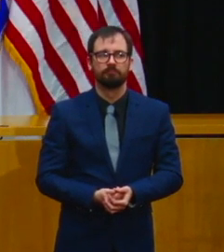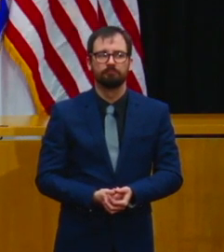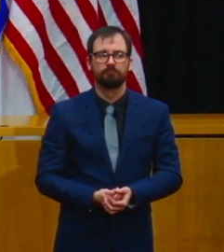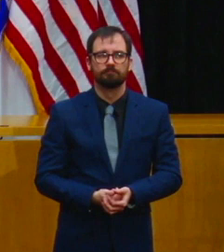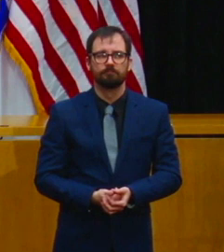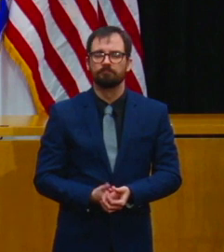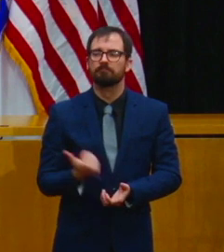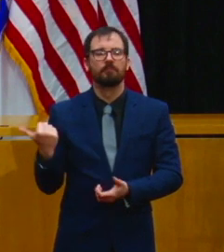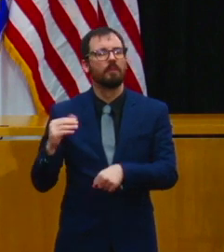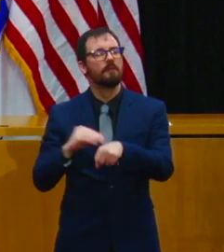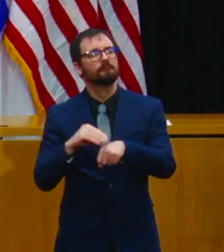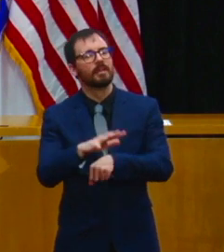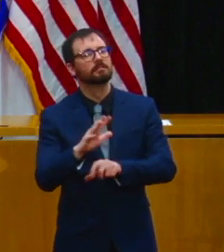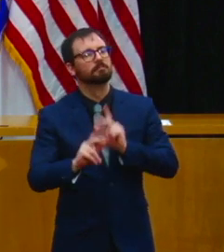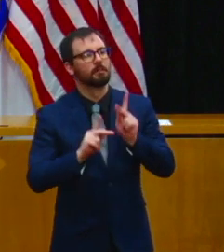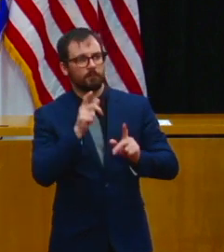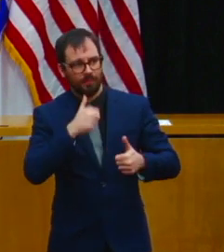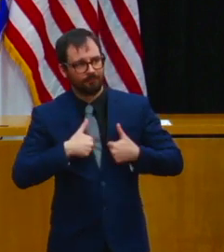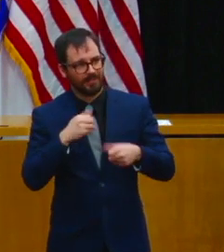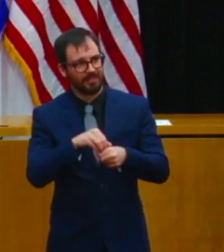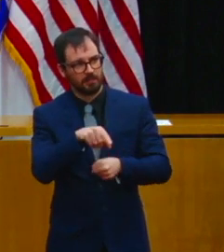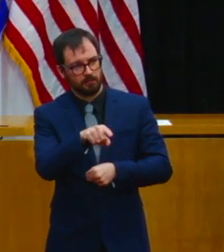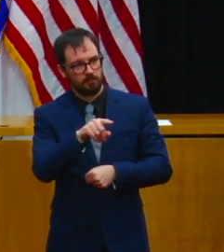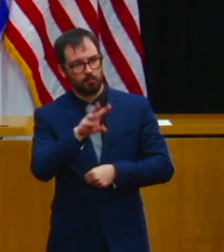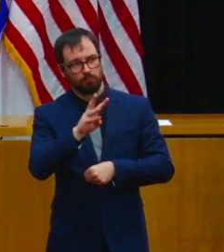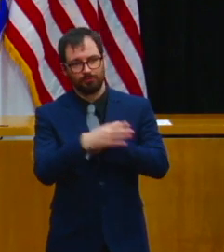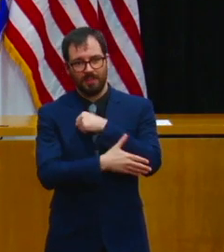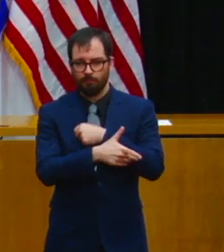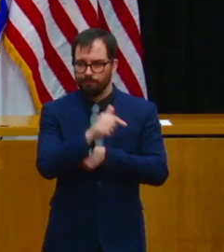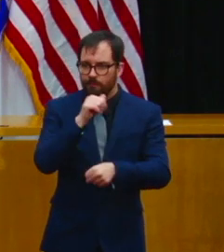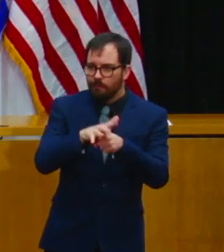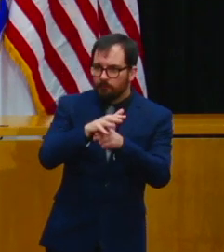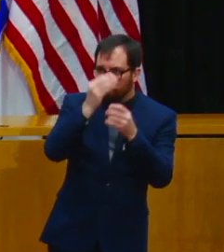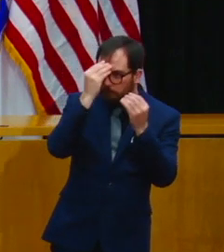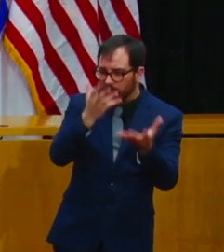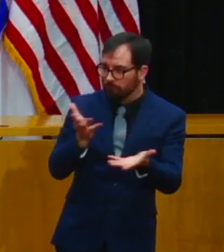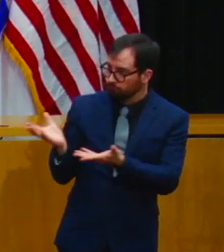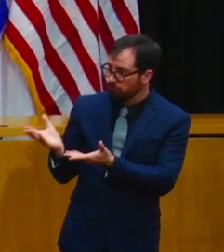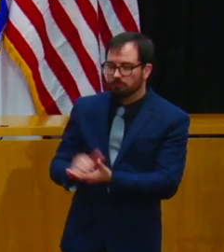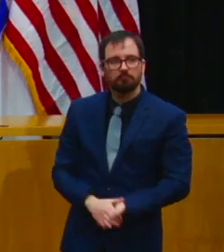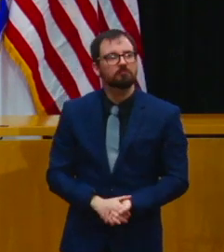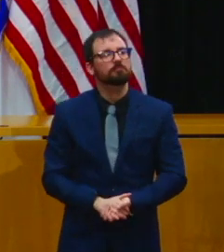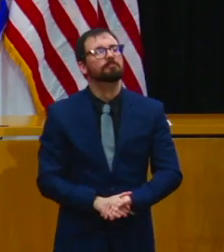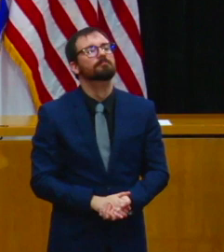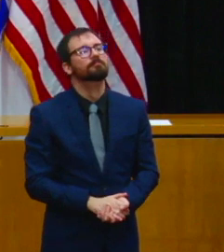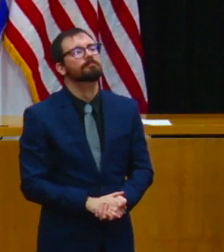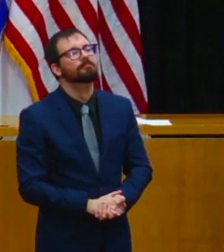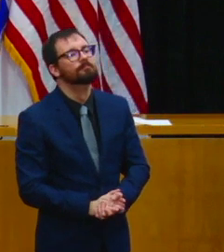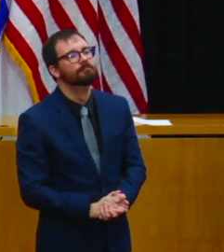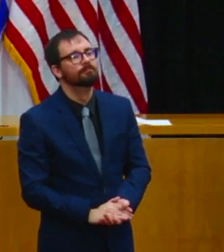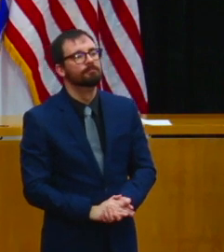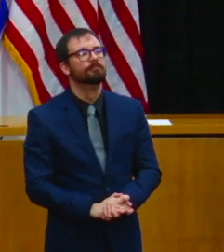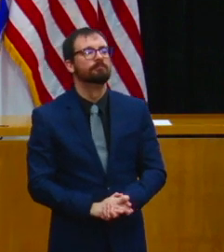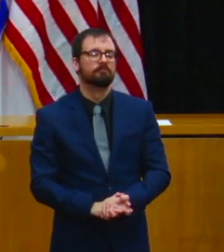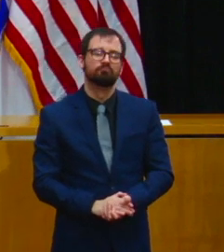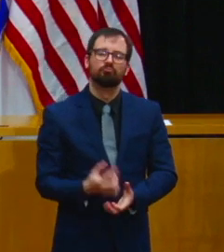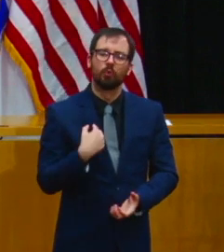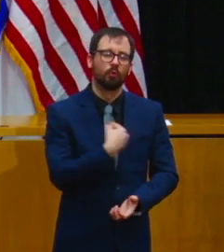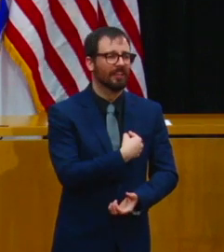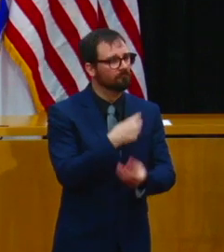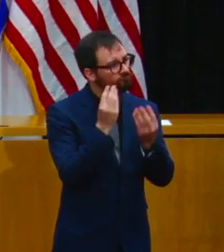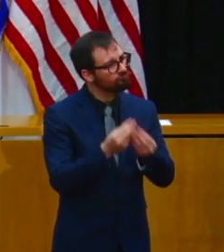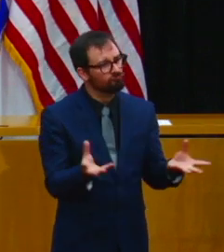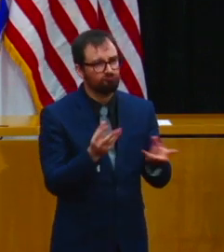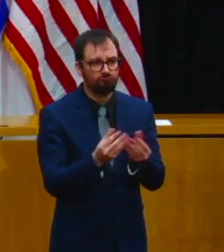No, again, as we continue to sort of roll out who's positive, contact tracing and the like, the greater we will know what